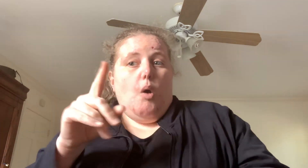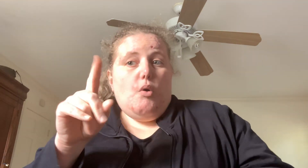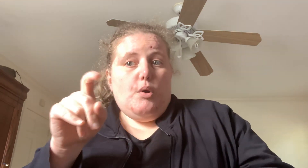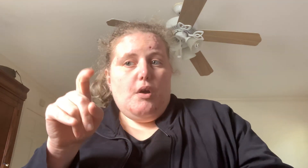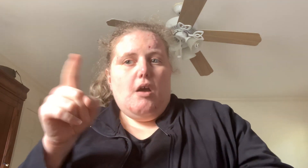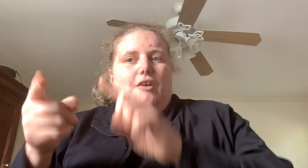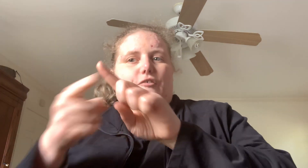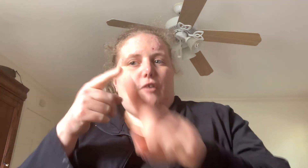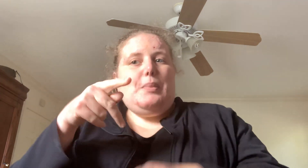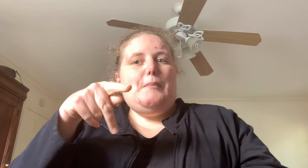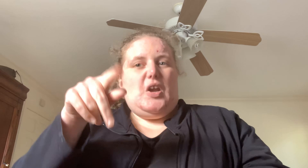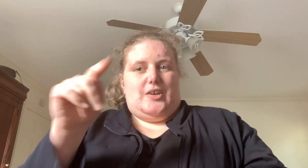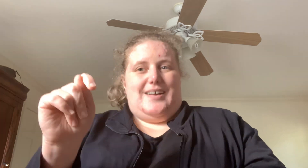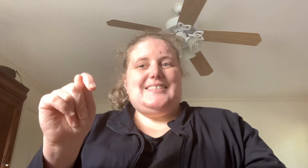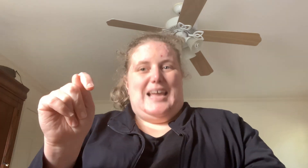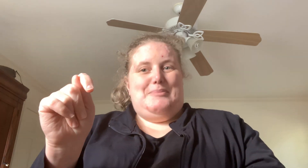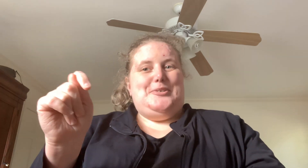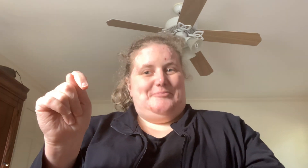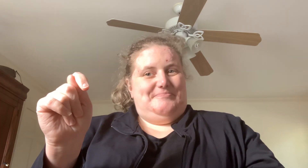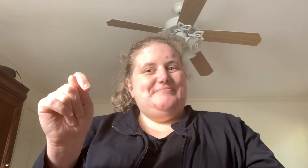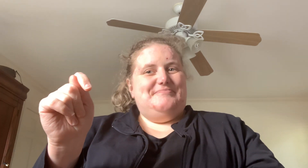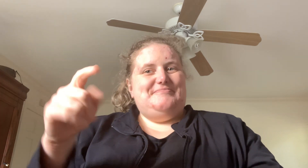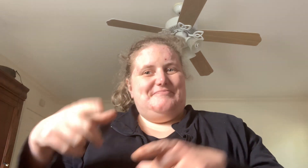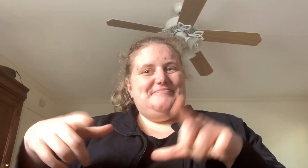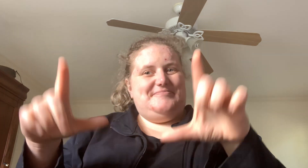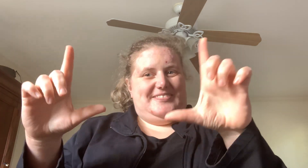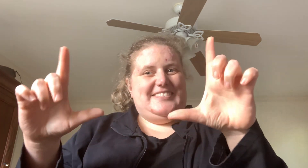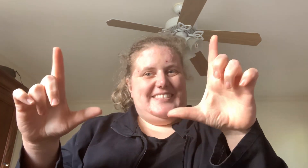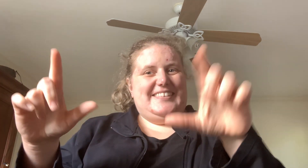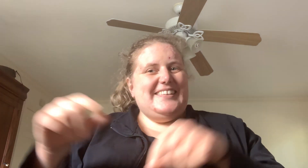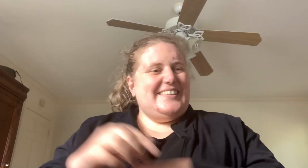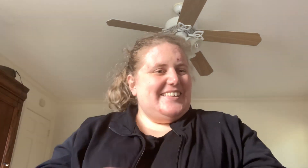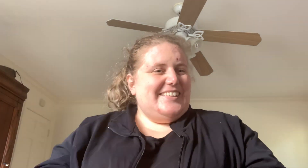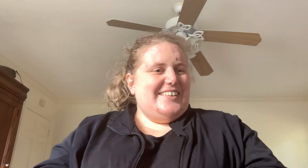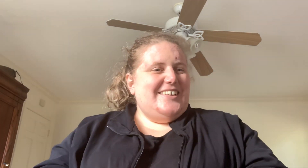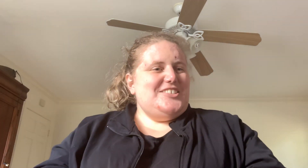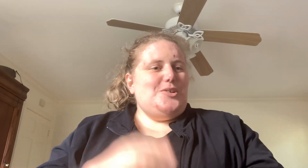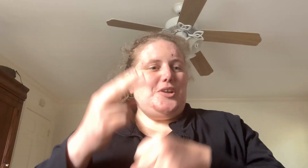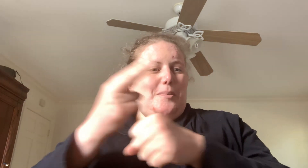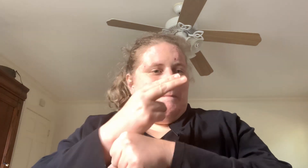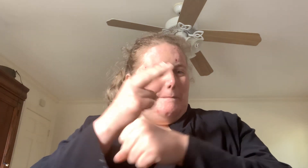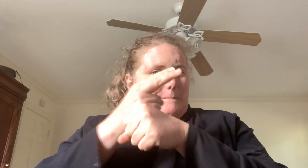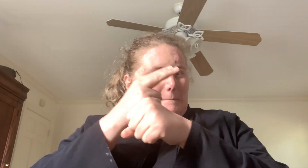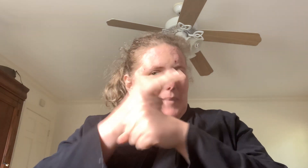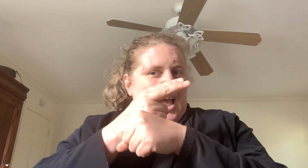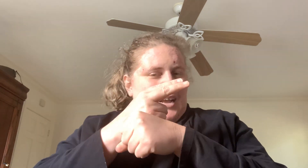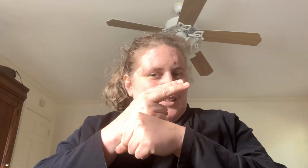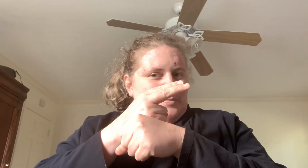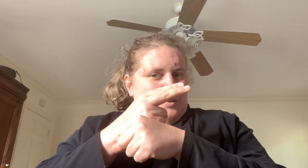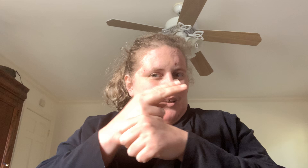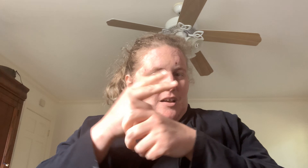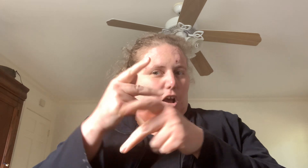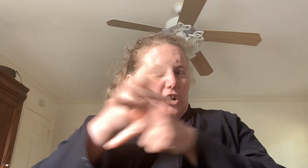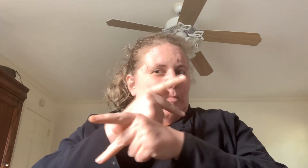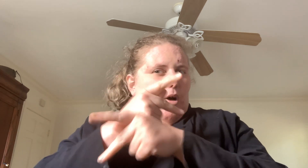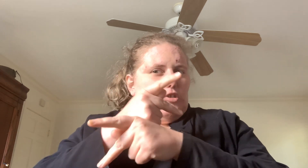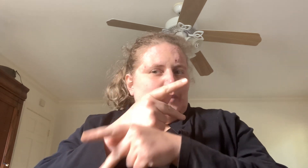you can multiply the fraction of mole to grams, or you're essentially dividing. But I